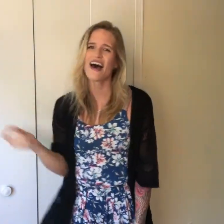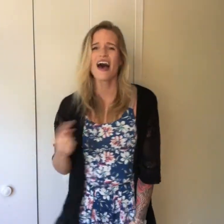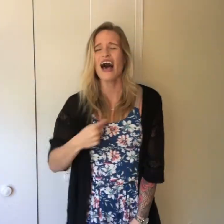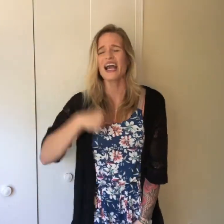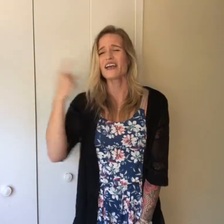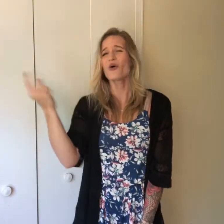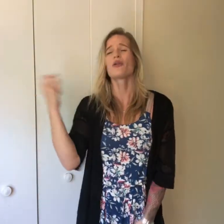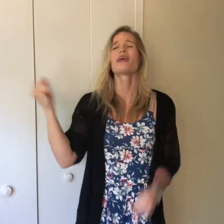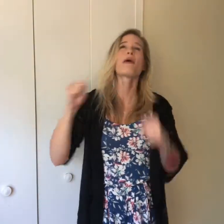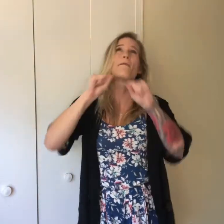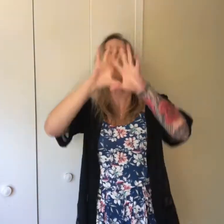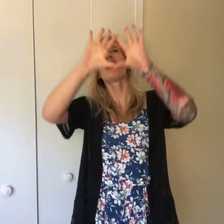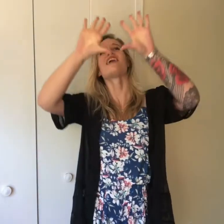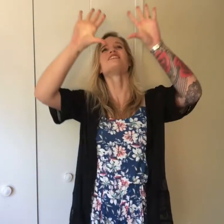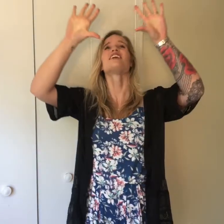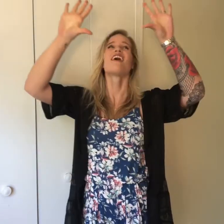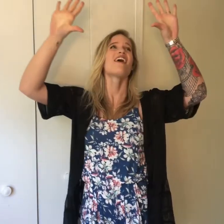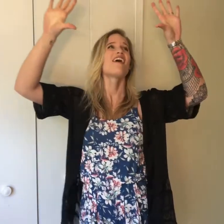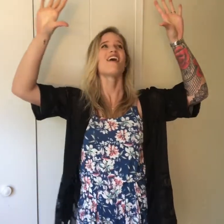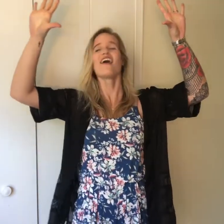Yeah, I can only